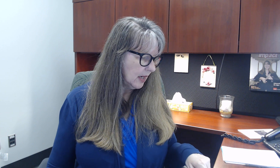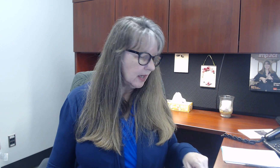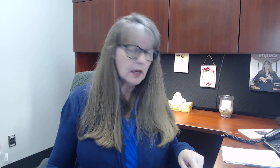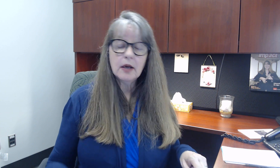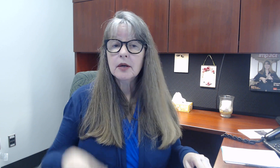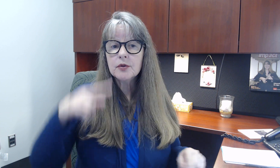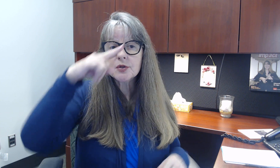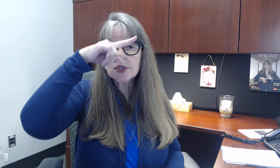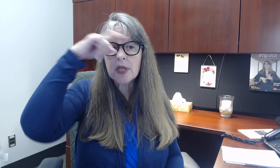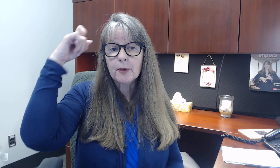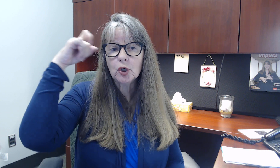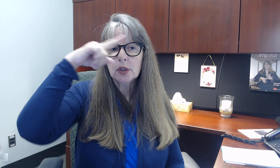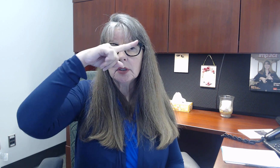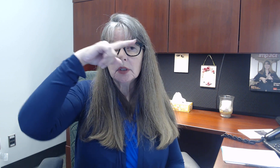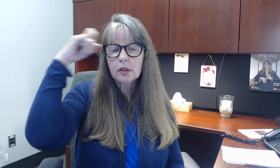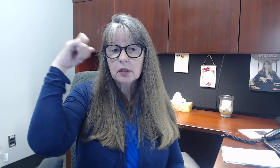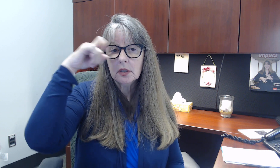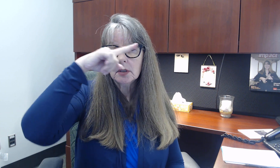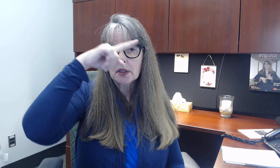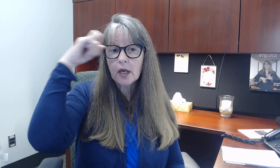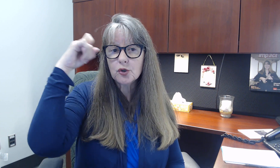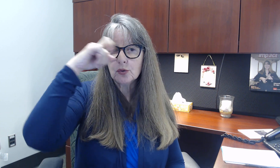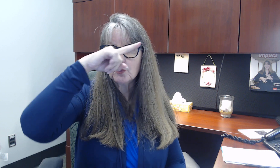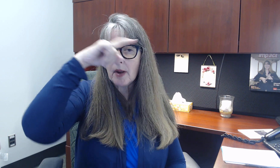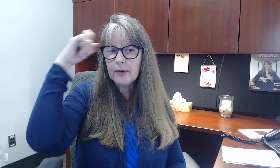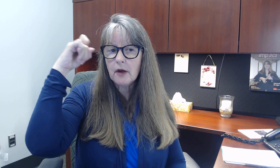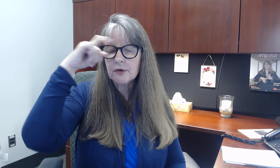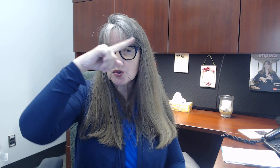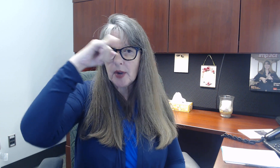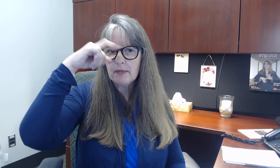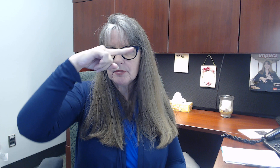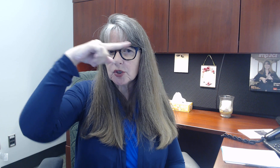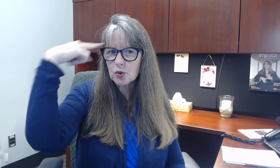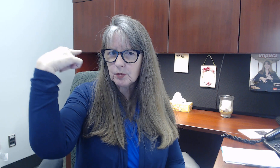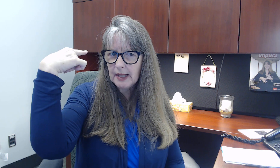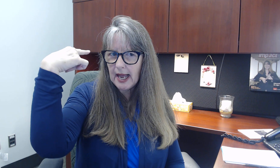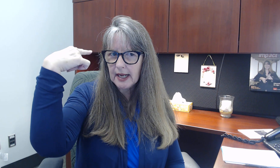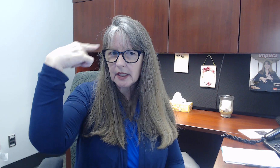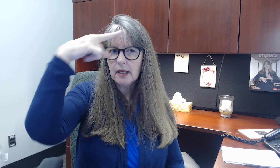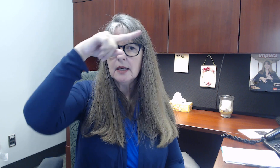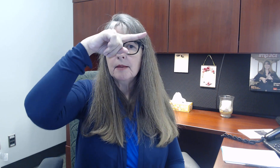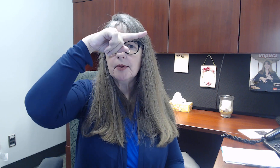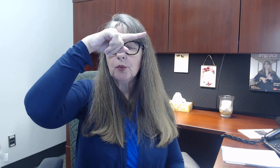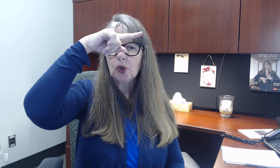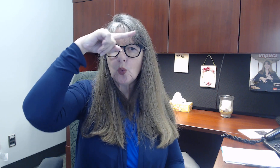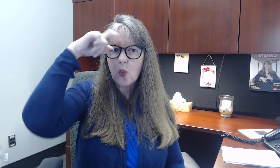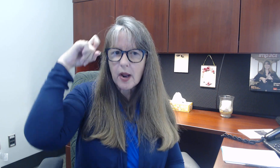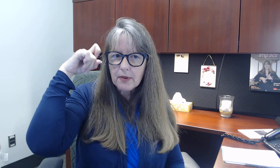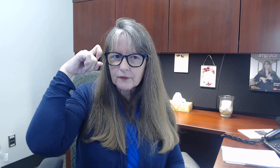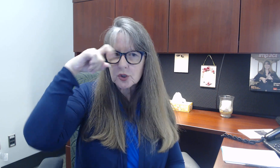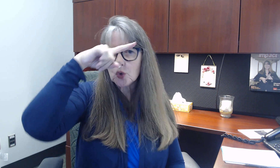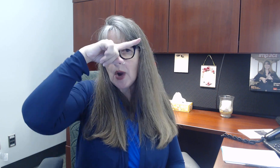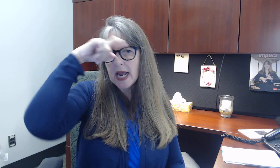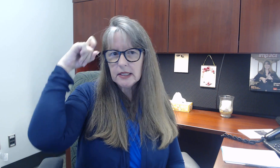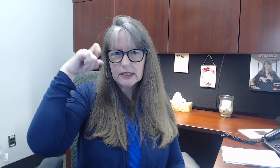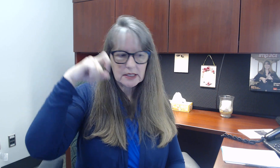No. Summer, because you're wiping off the sweat. Remember, this is black, but when you wipe off the sweat,